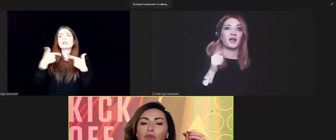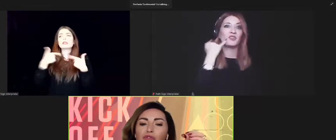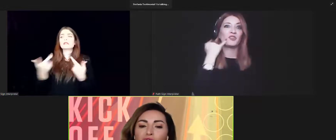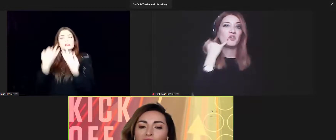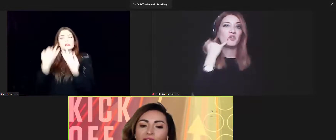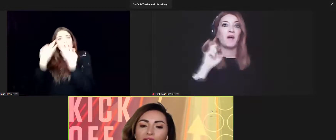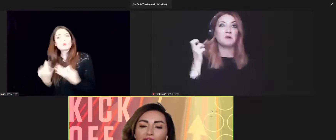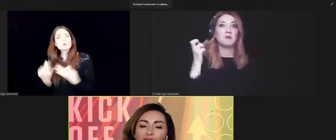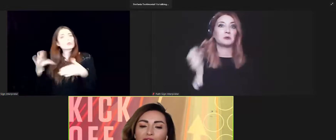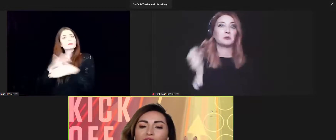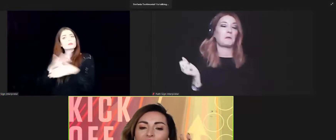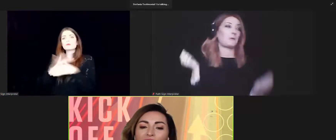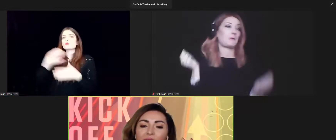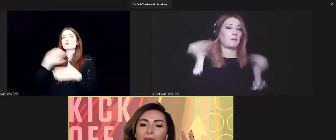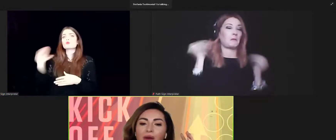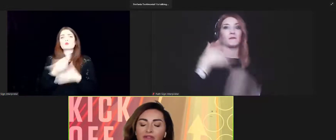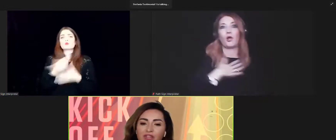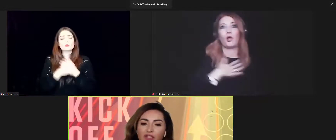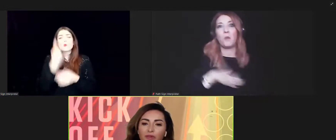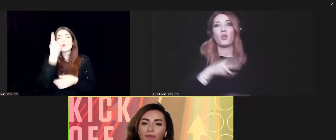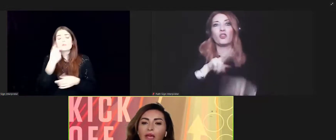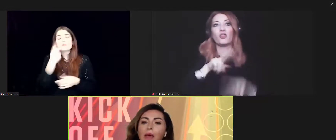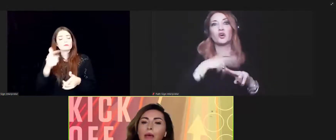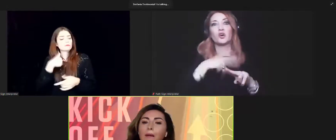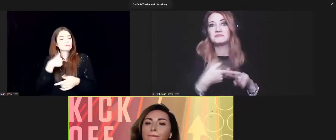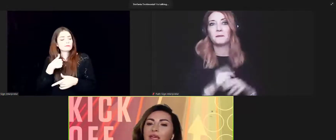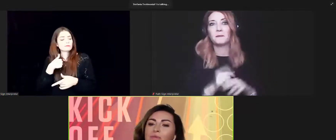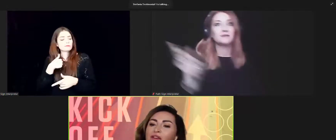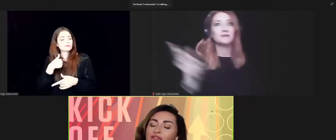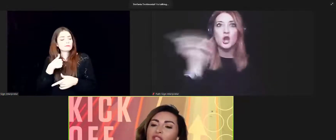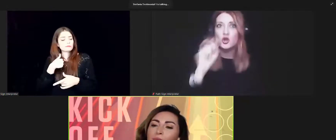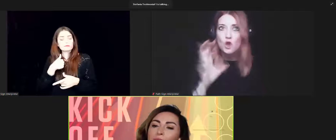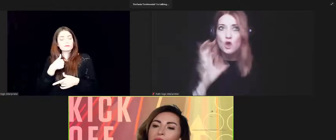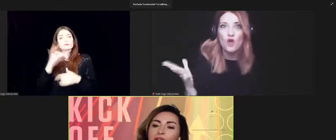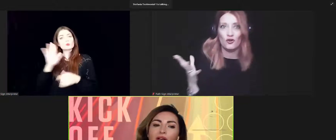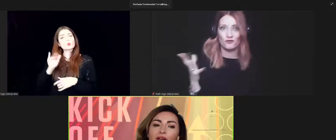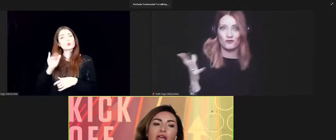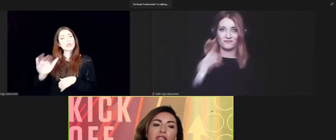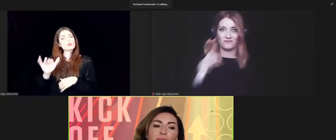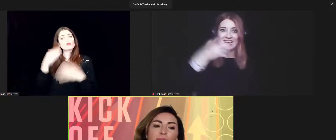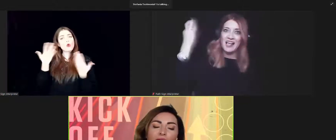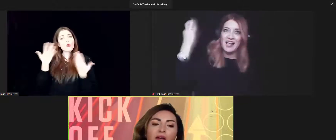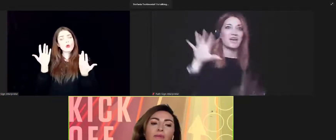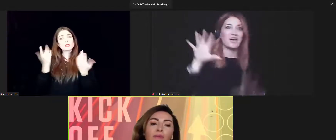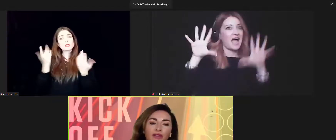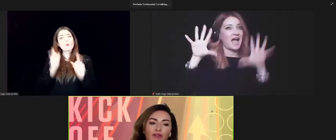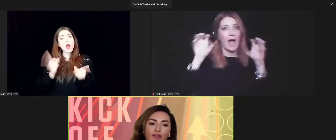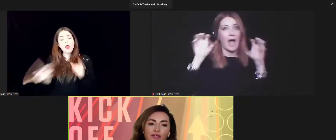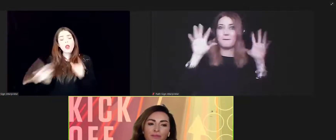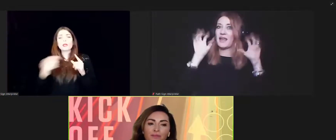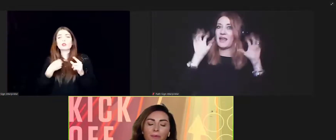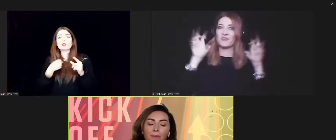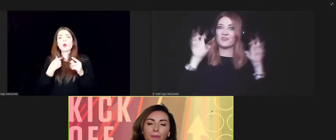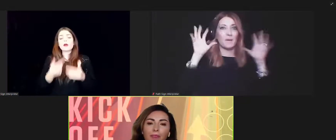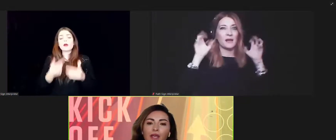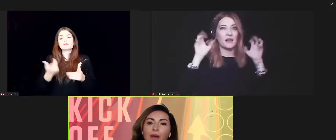to feed my vision. Make my vision bigger, inspired by